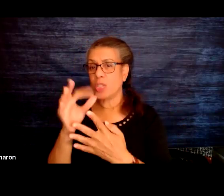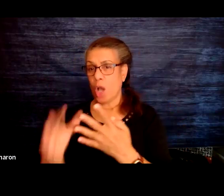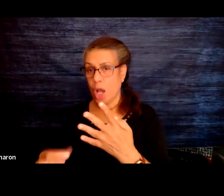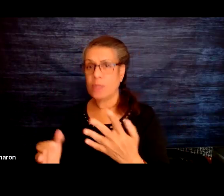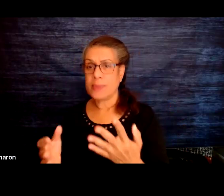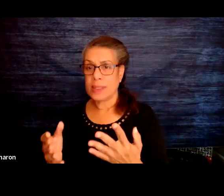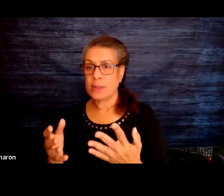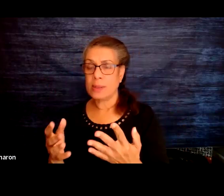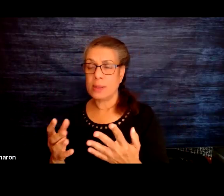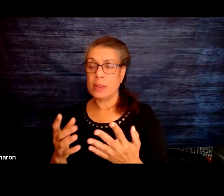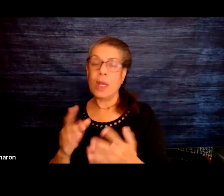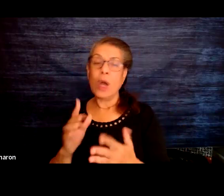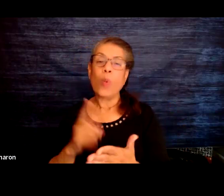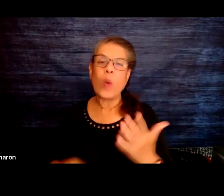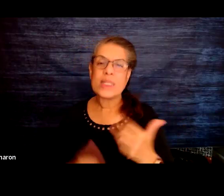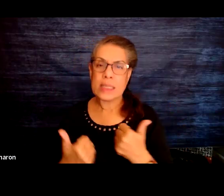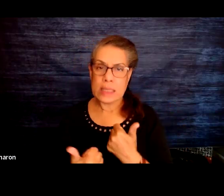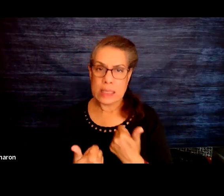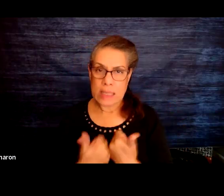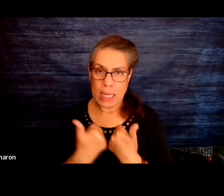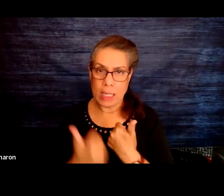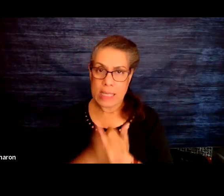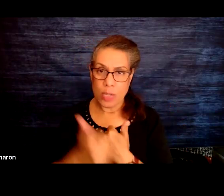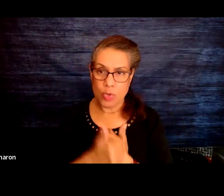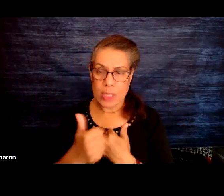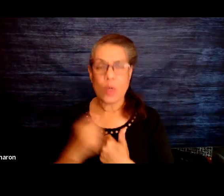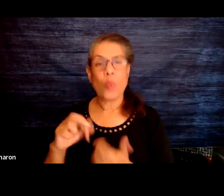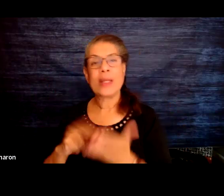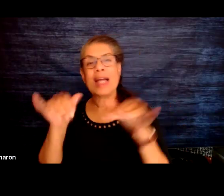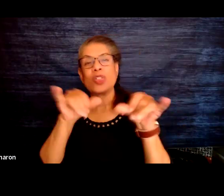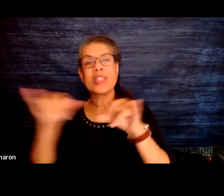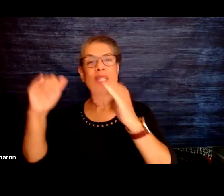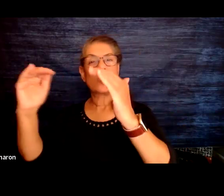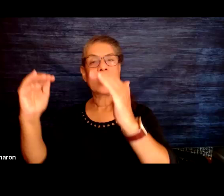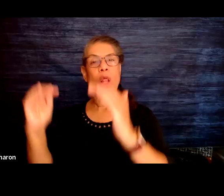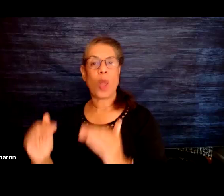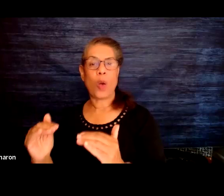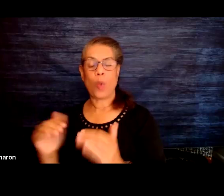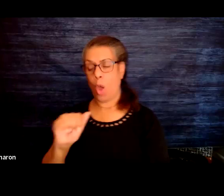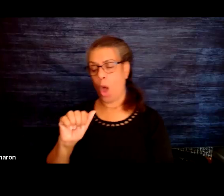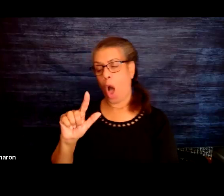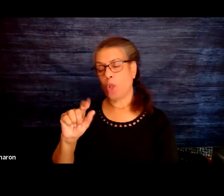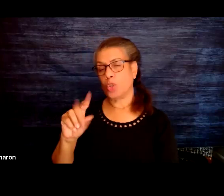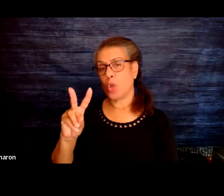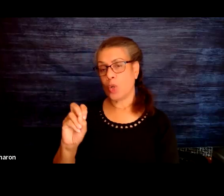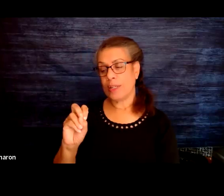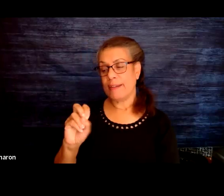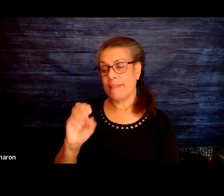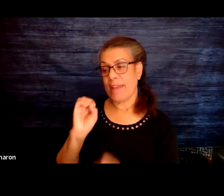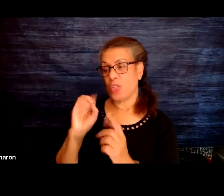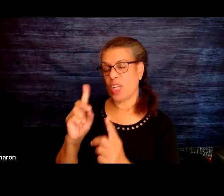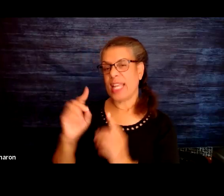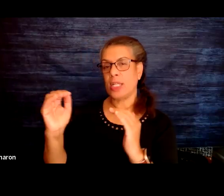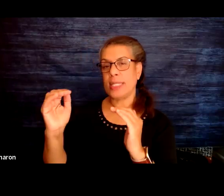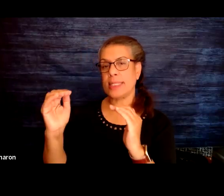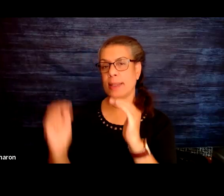for. Where it gets dangerous is when we start lowering standard or saying alternative education is less